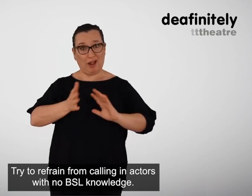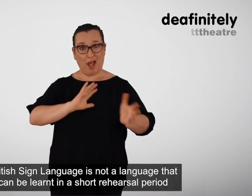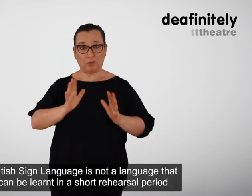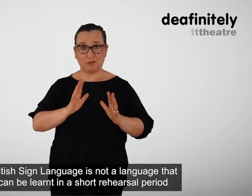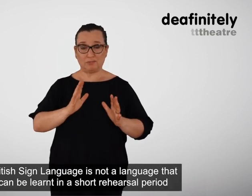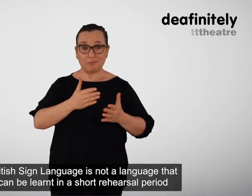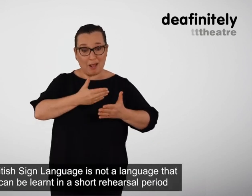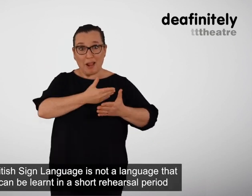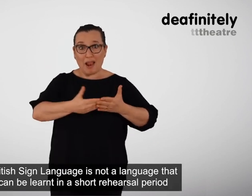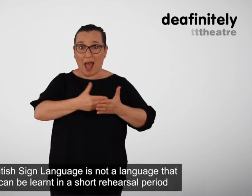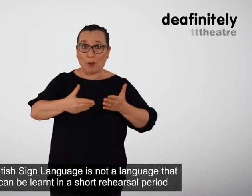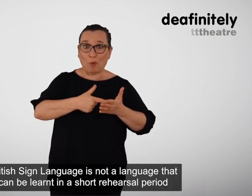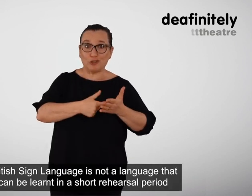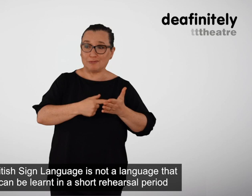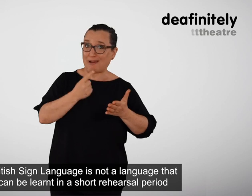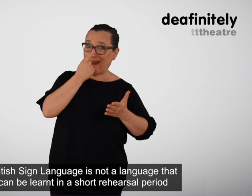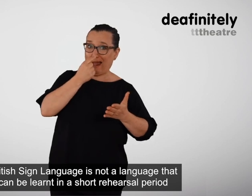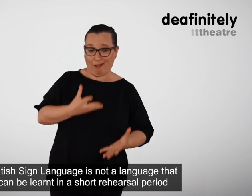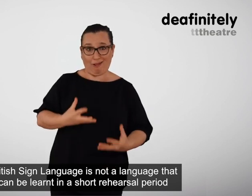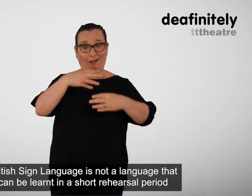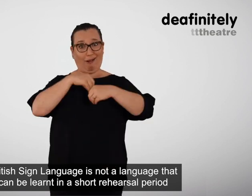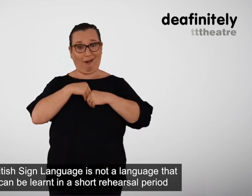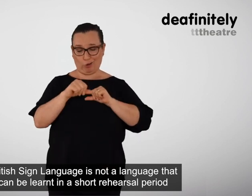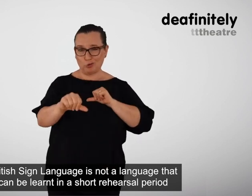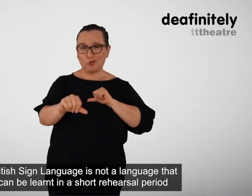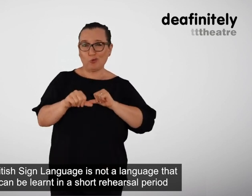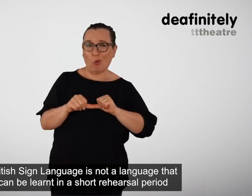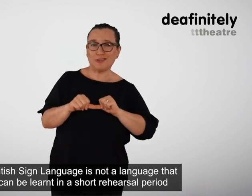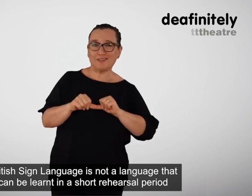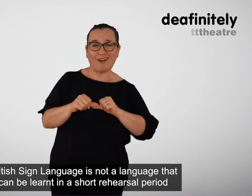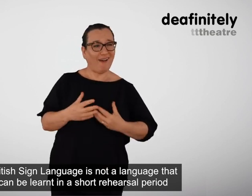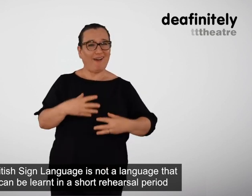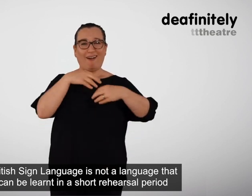British Sign Language is not a language that can be learnt in a short rehearsal period